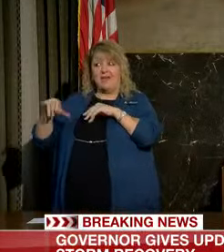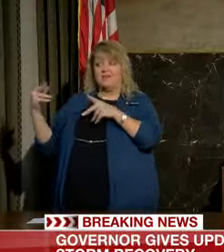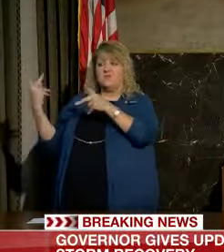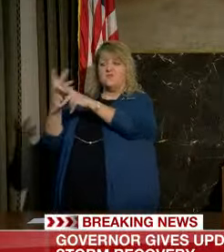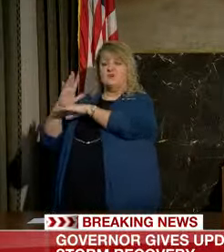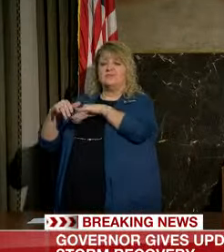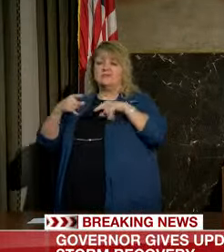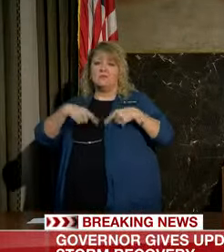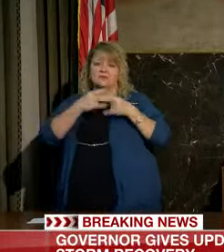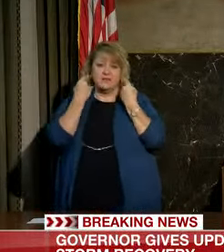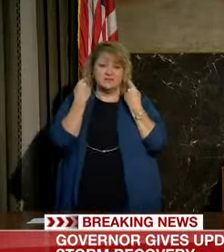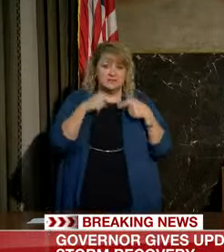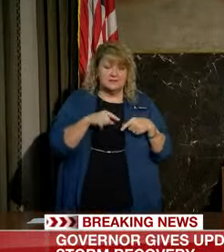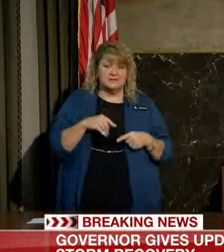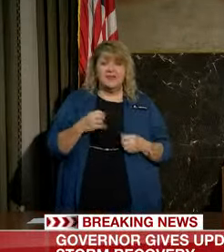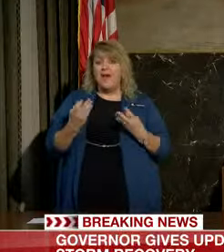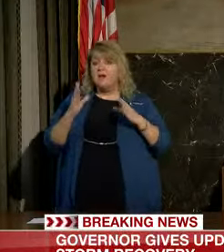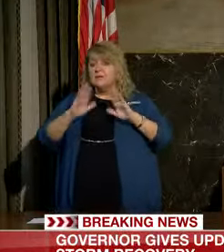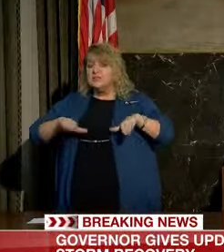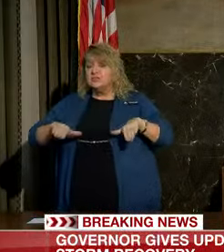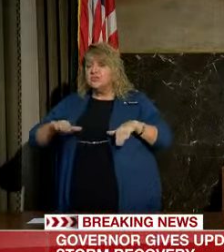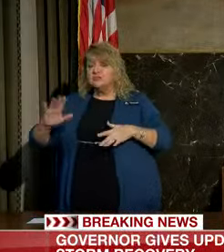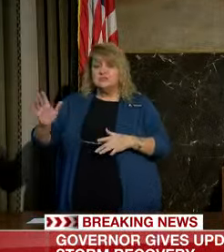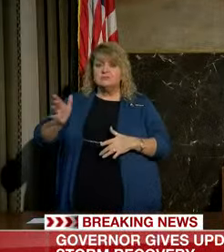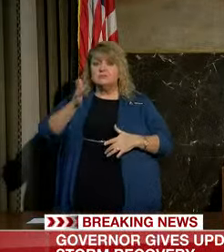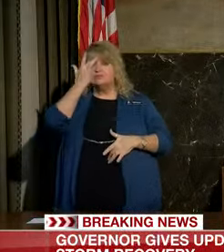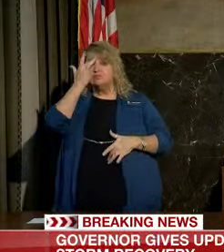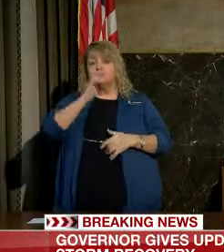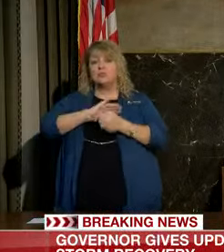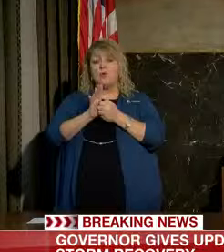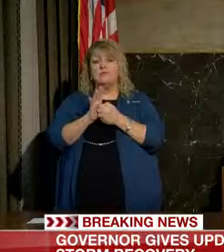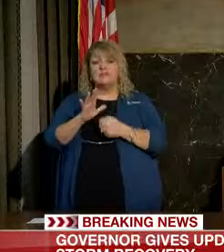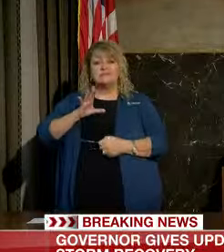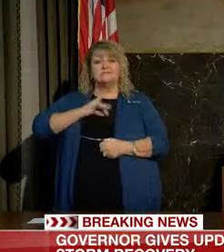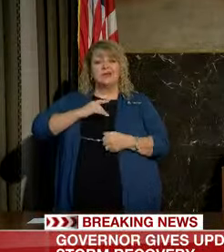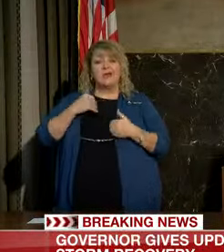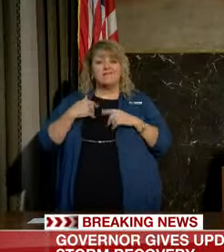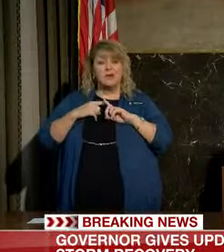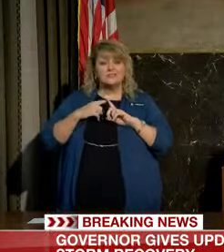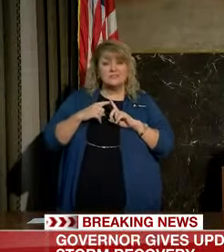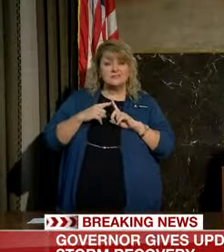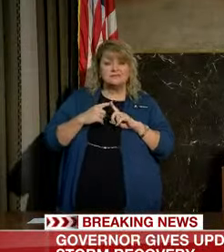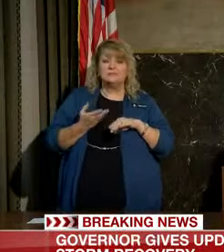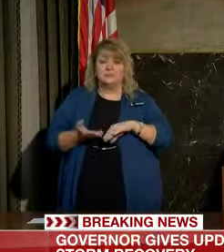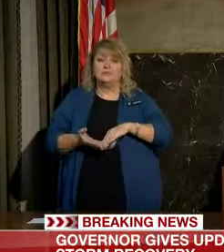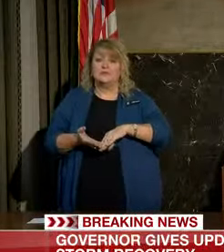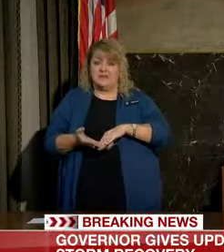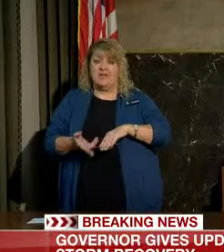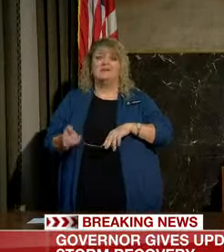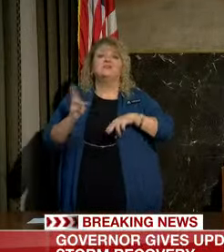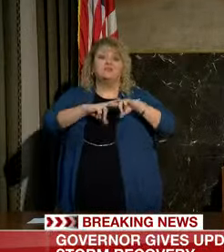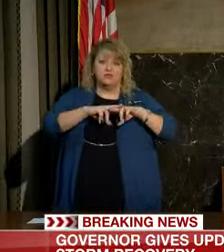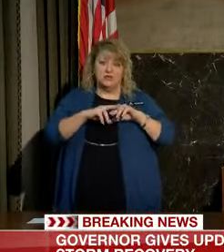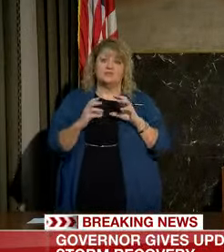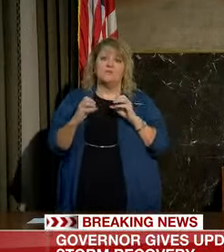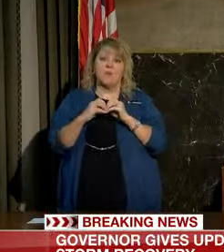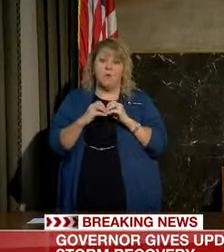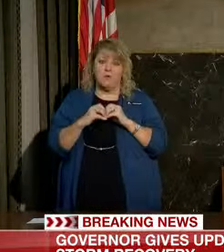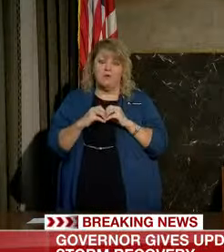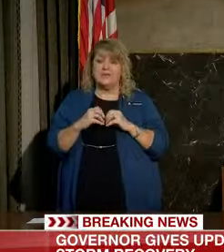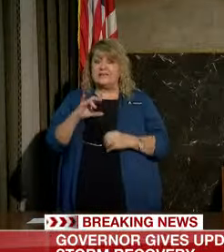The number of children infected with COVID-19 has greatly increased in the most recent surge.